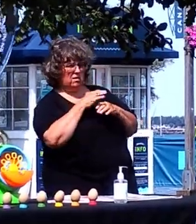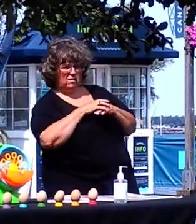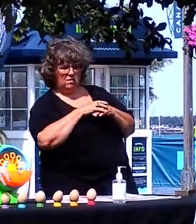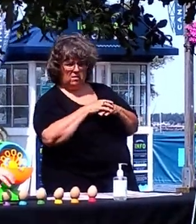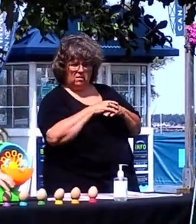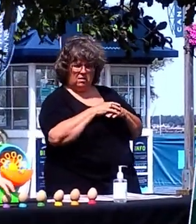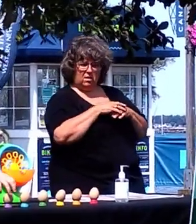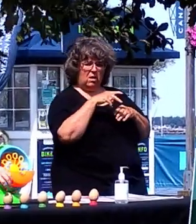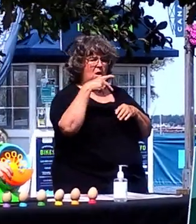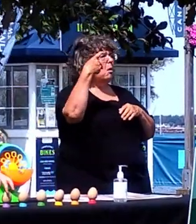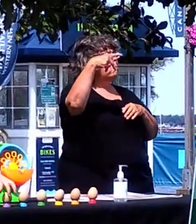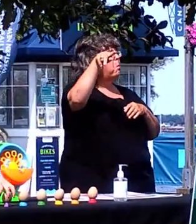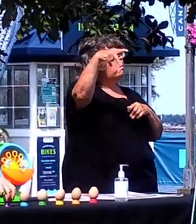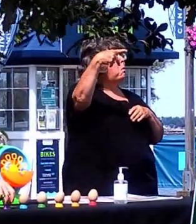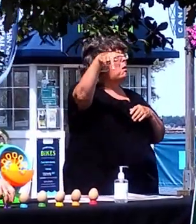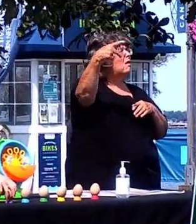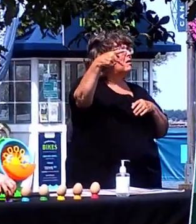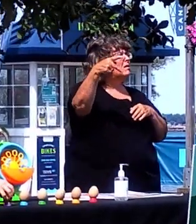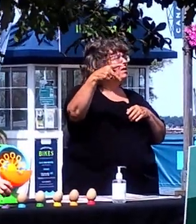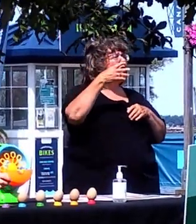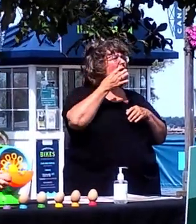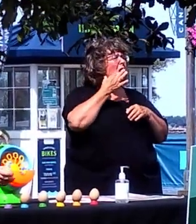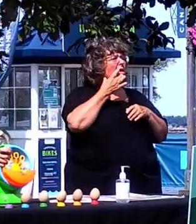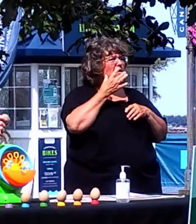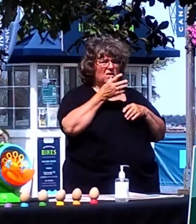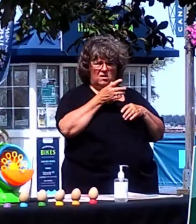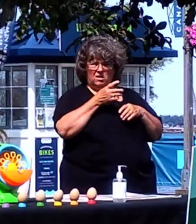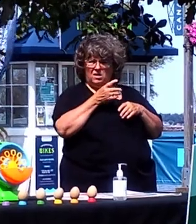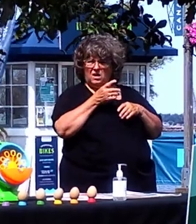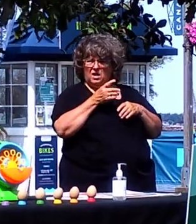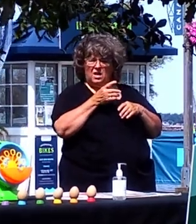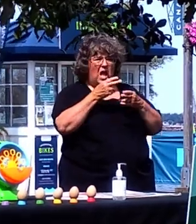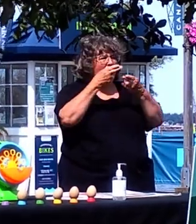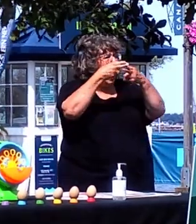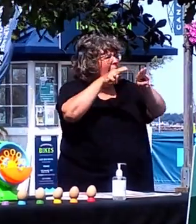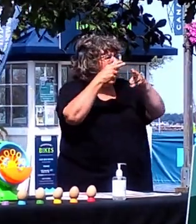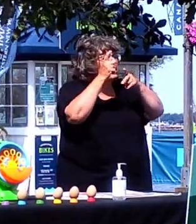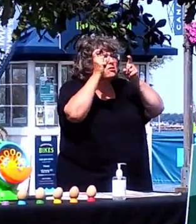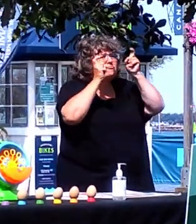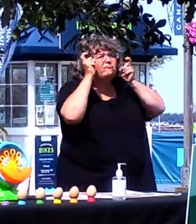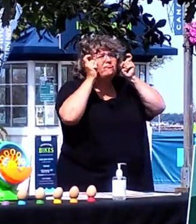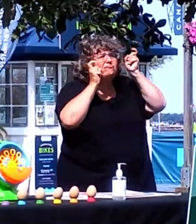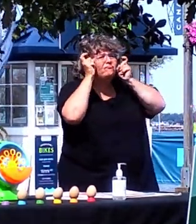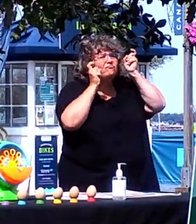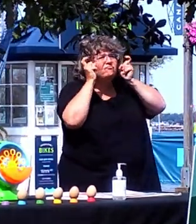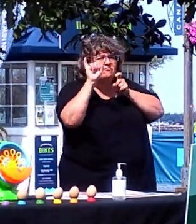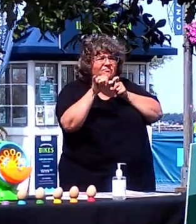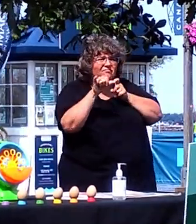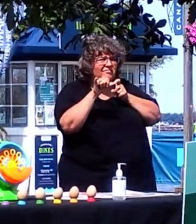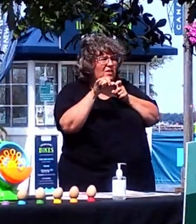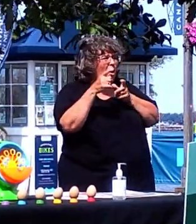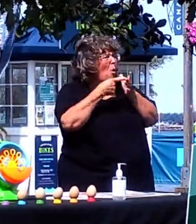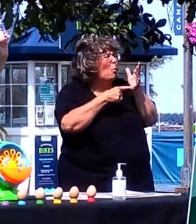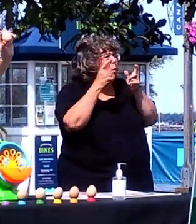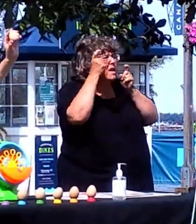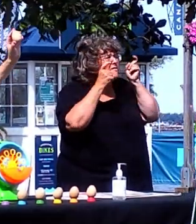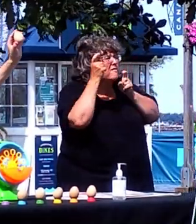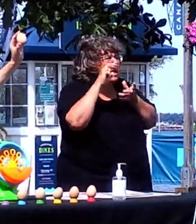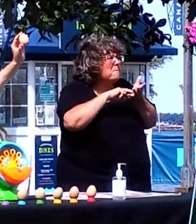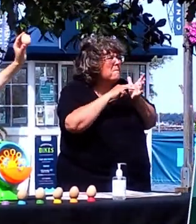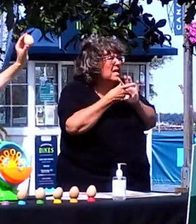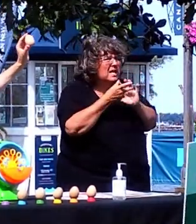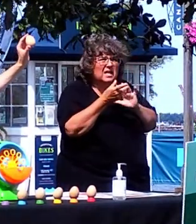about purple just a second ago. I have some little eggs here and they have different faces on them. Can you tell what this face might be?